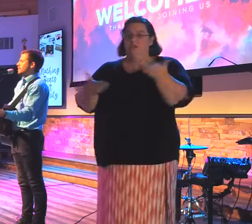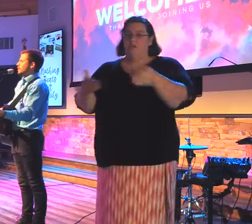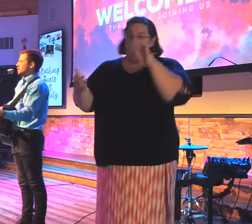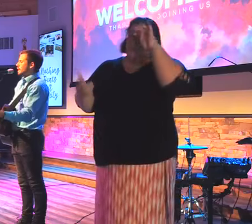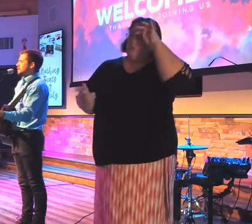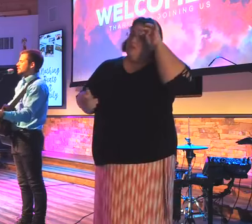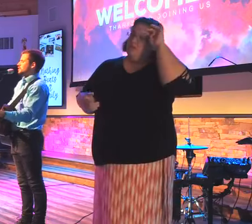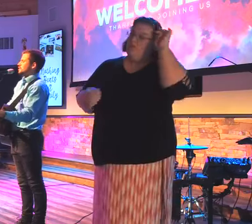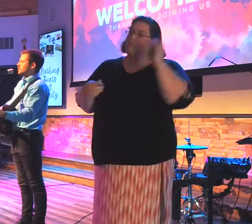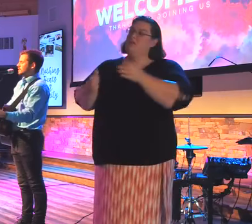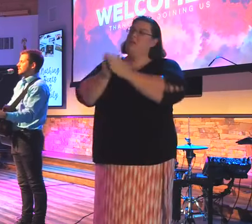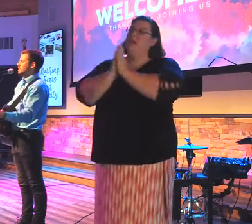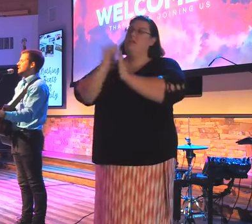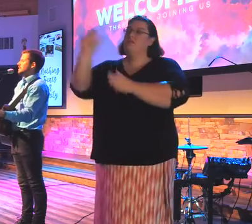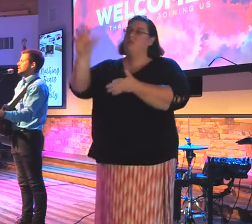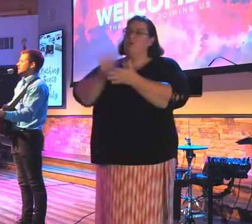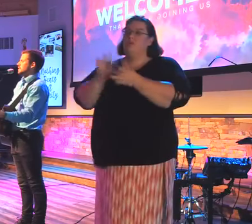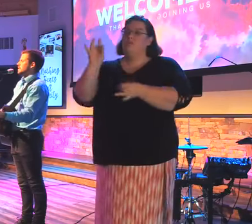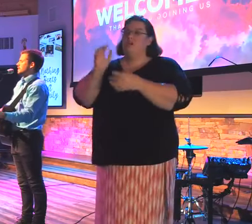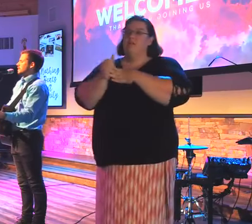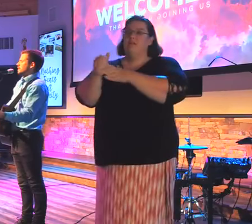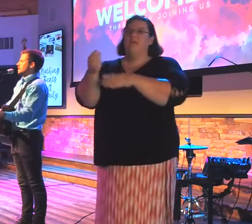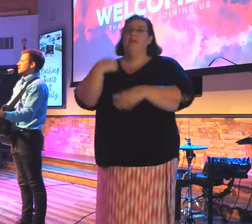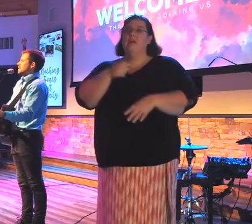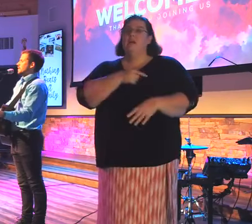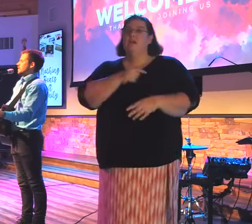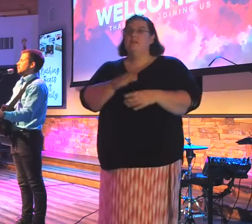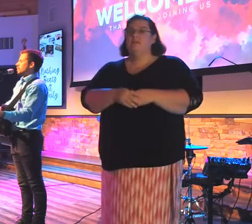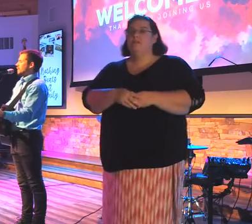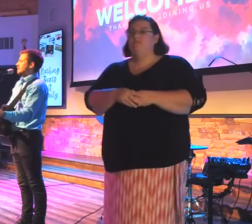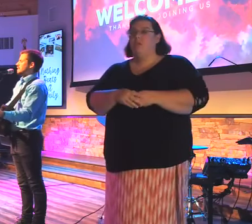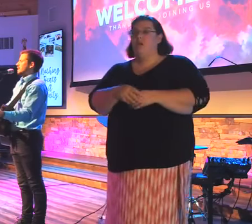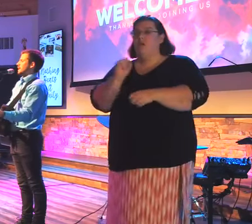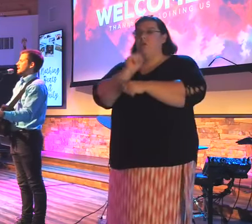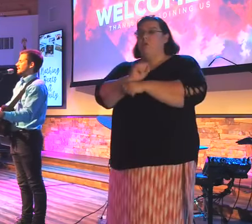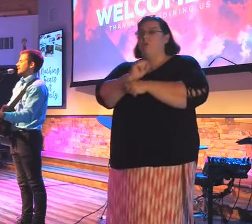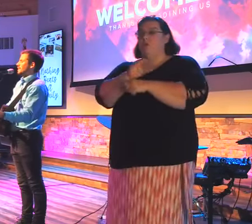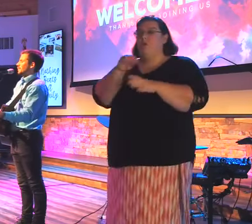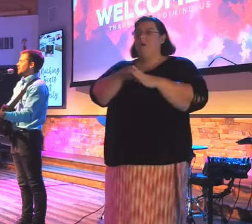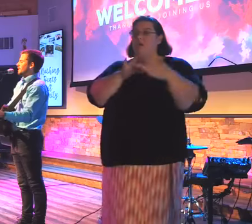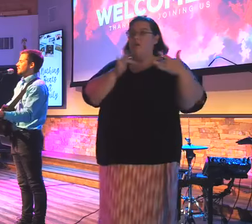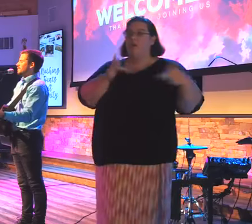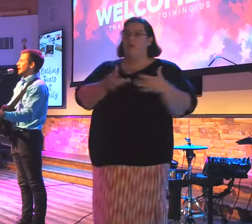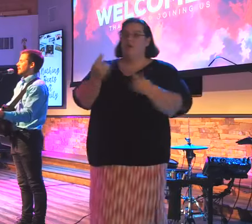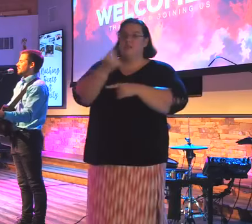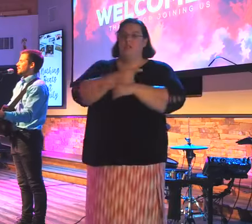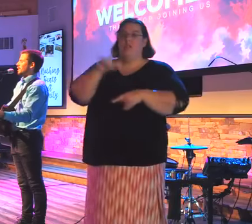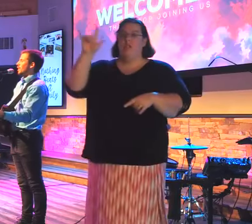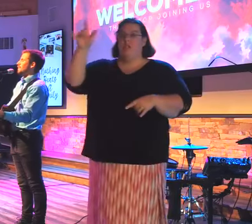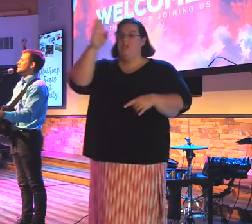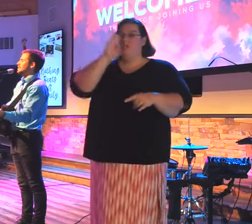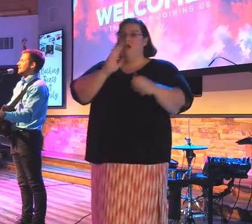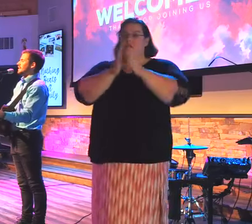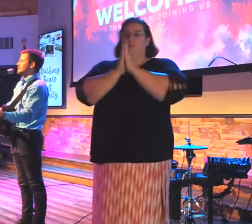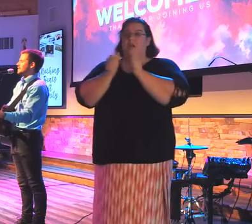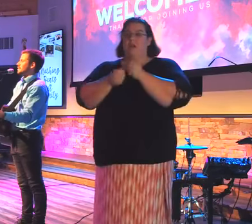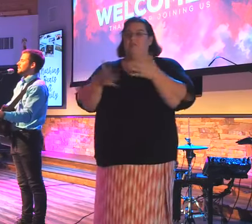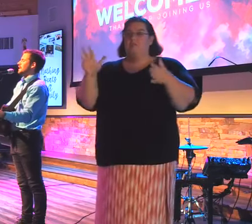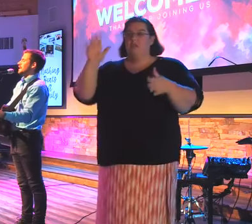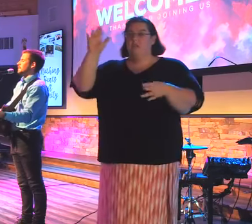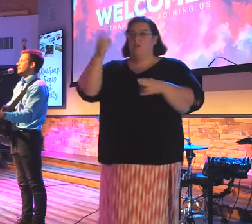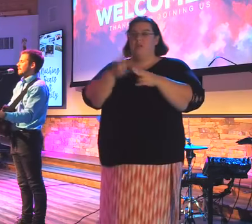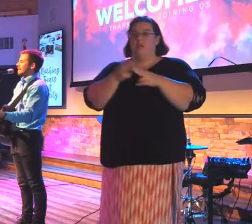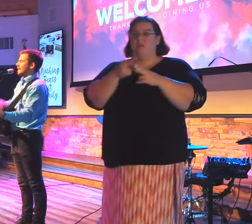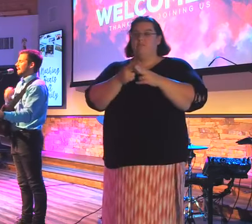you. We ask your spirit to lead us and work in us today. We love you, God. We pray all these things in